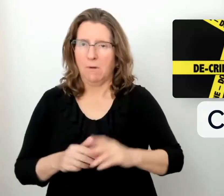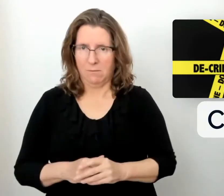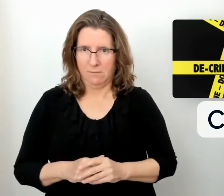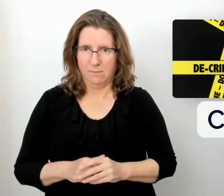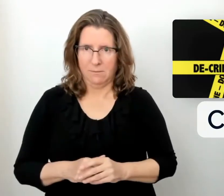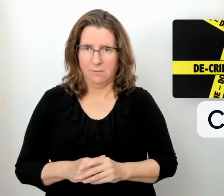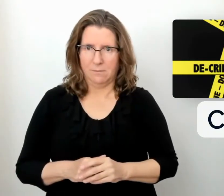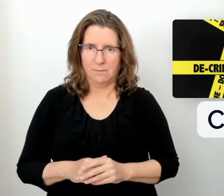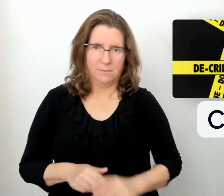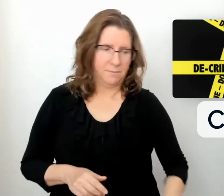peers?